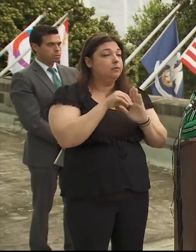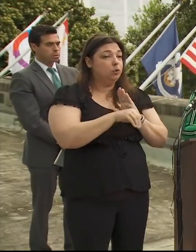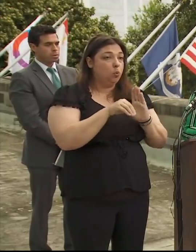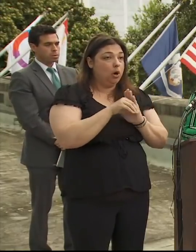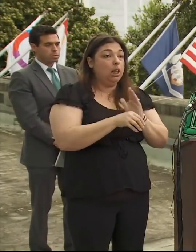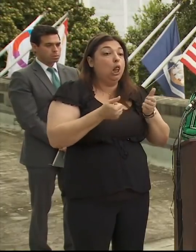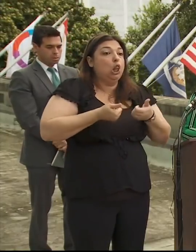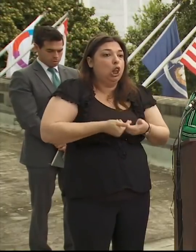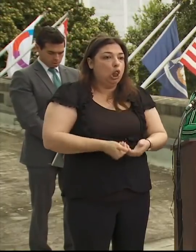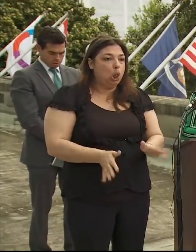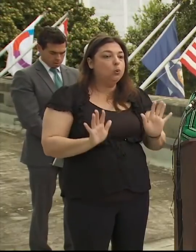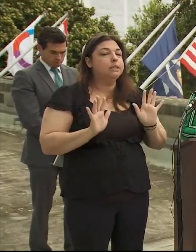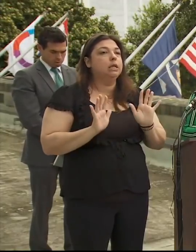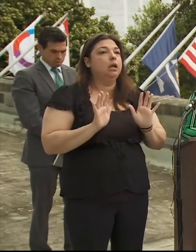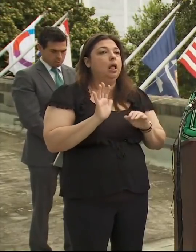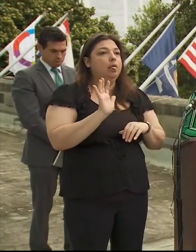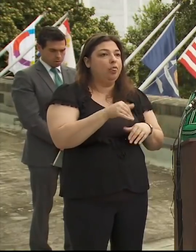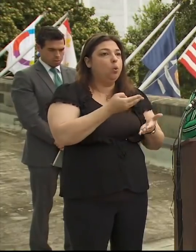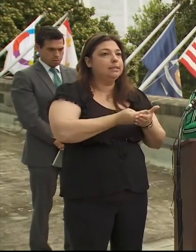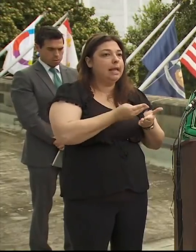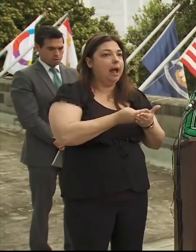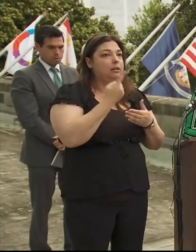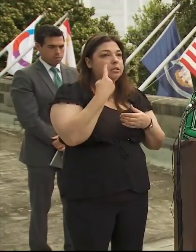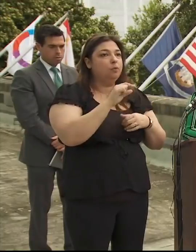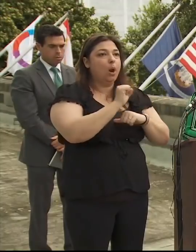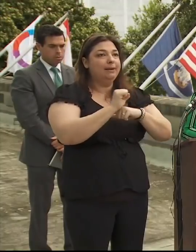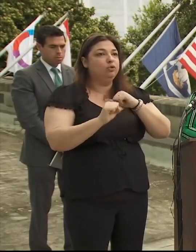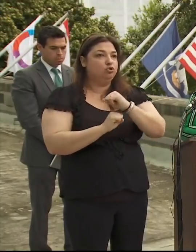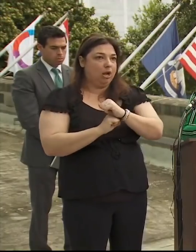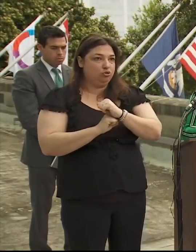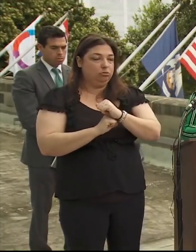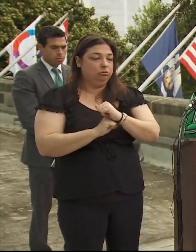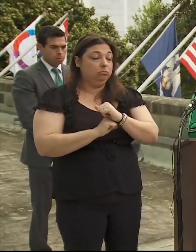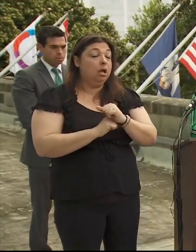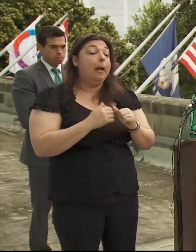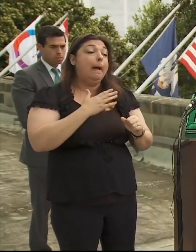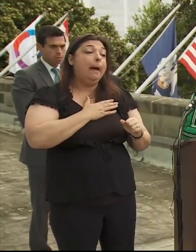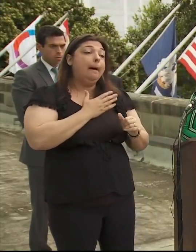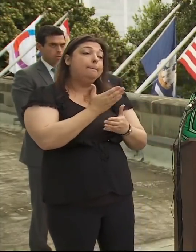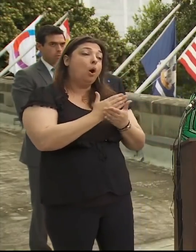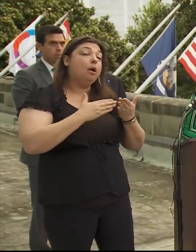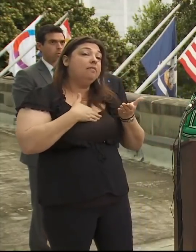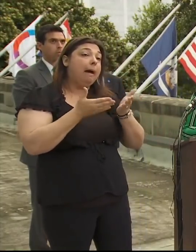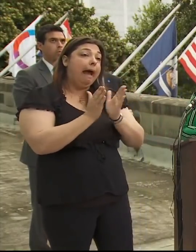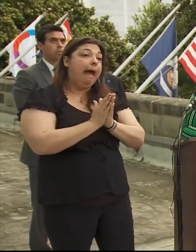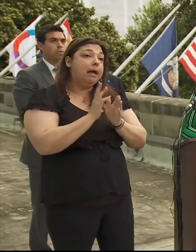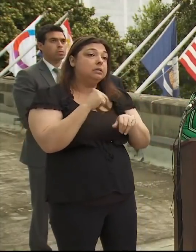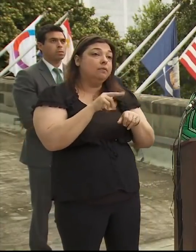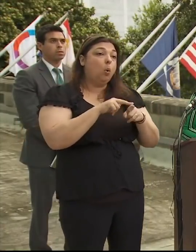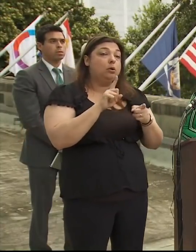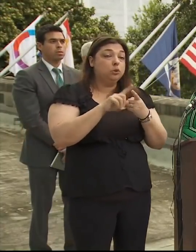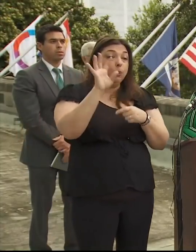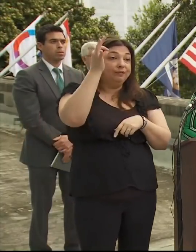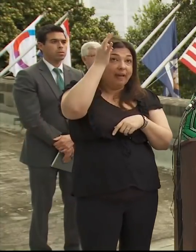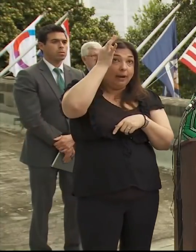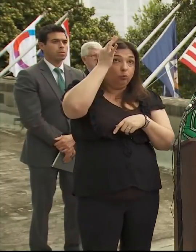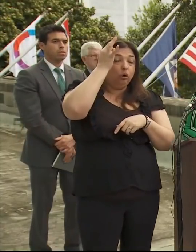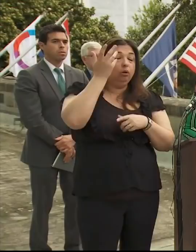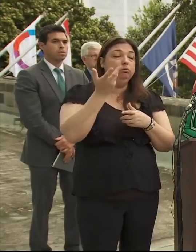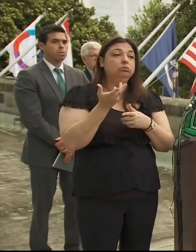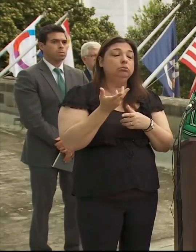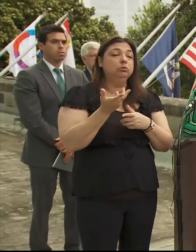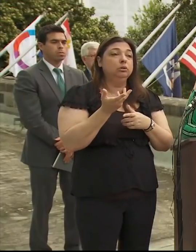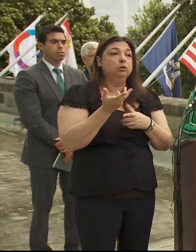Orleans losing those dollars for infrastructure. Now, a part of my asks, of course, to the federal government has